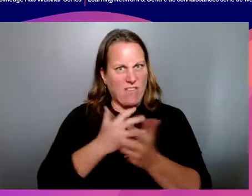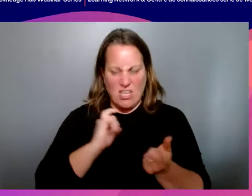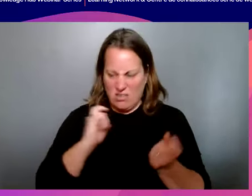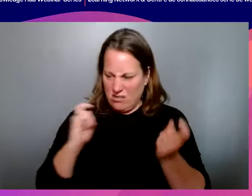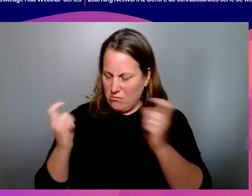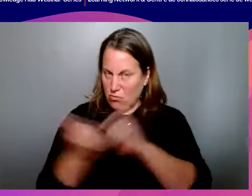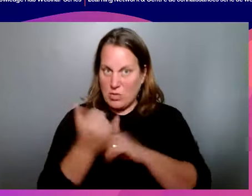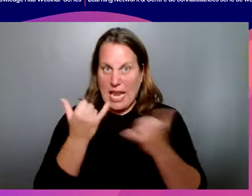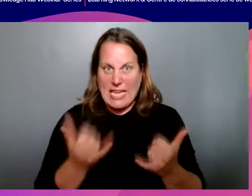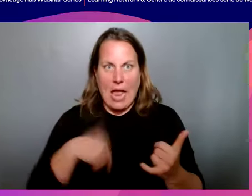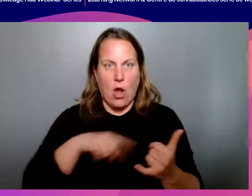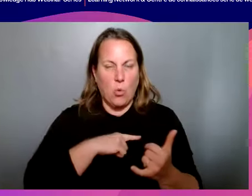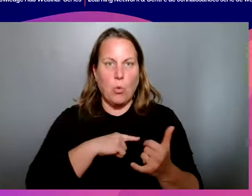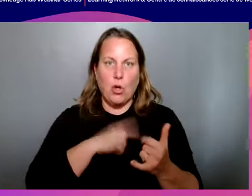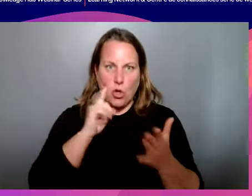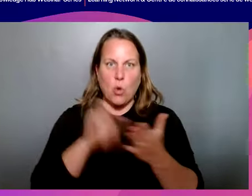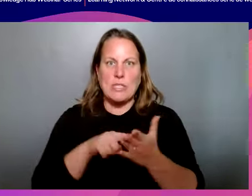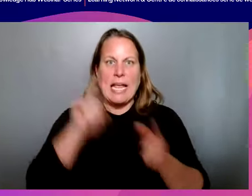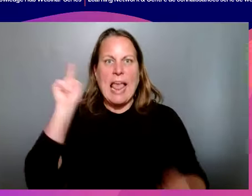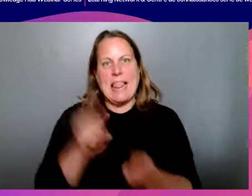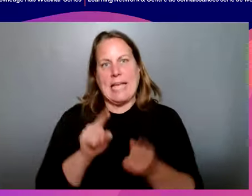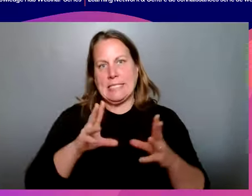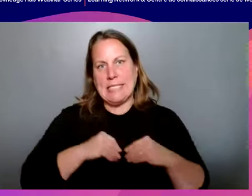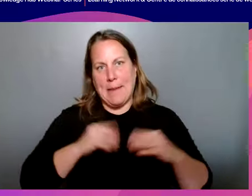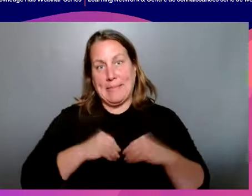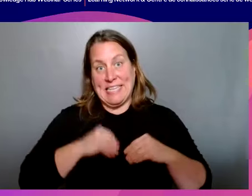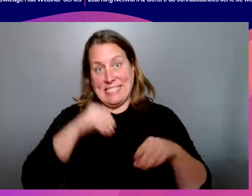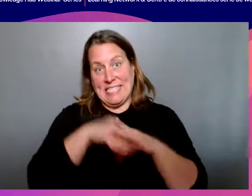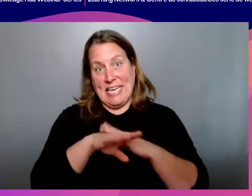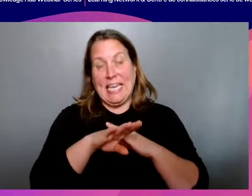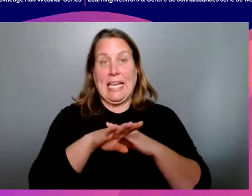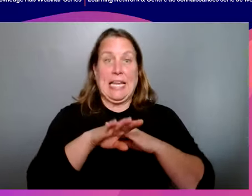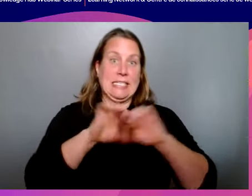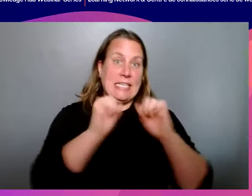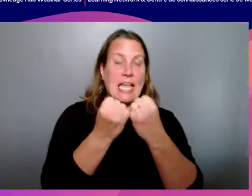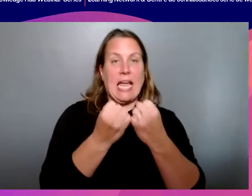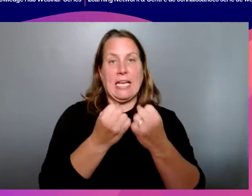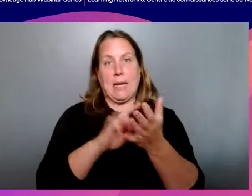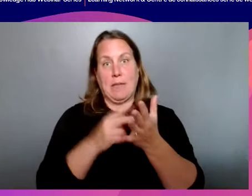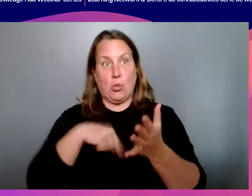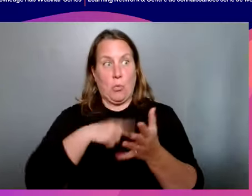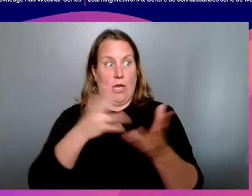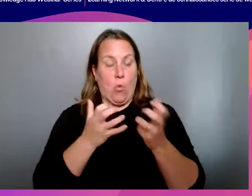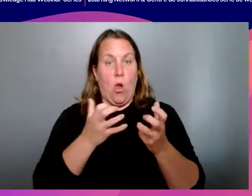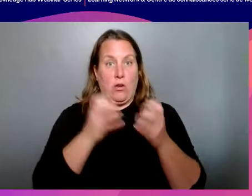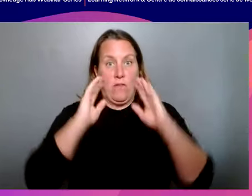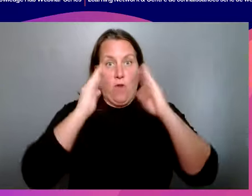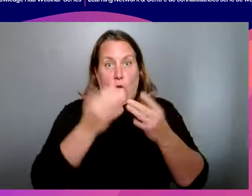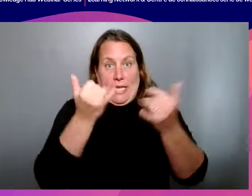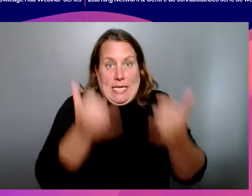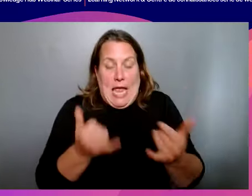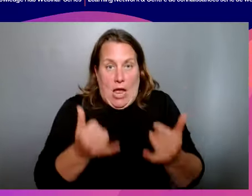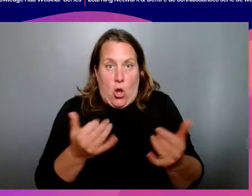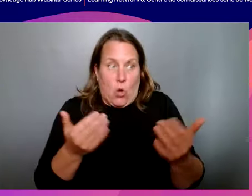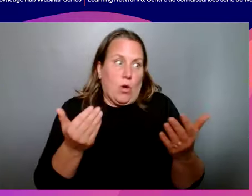generally, there's a lot less acceptance. And so we want to sort of move into a gender-based violence sector that